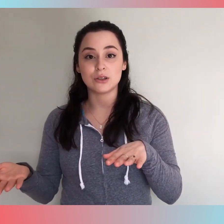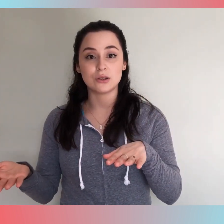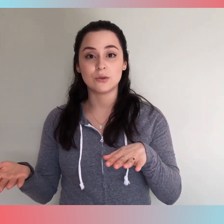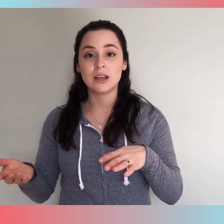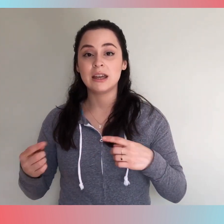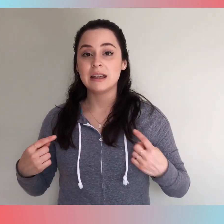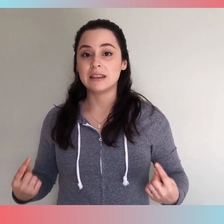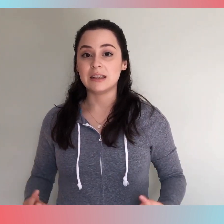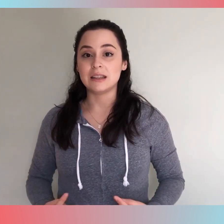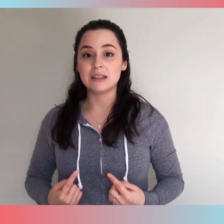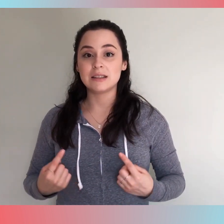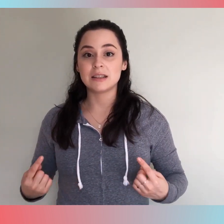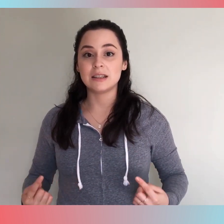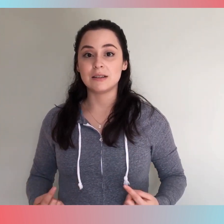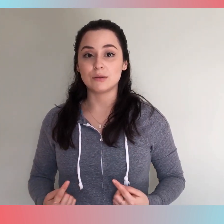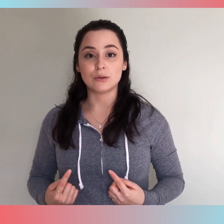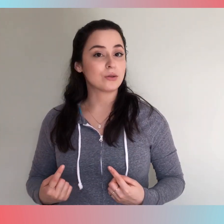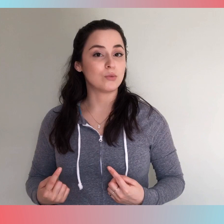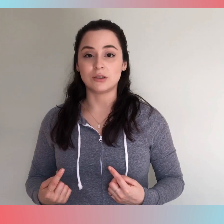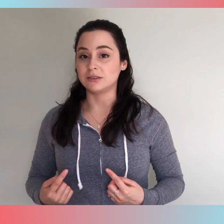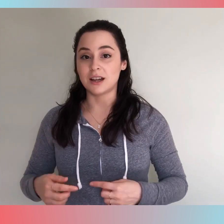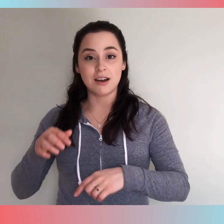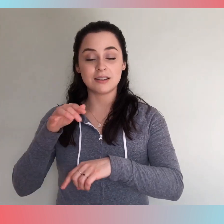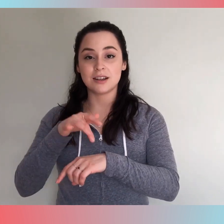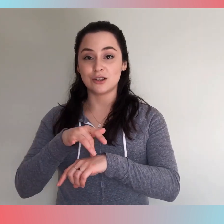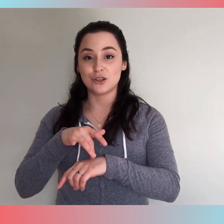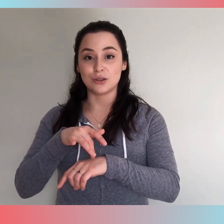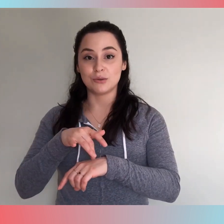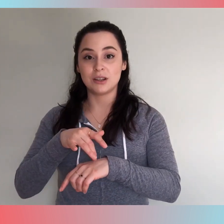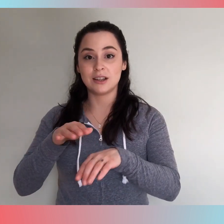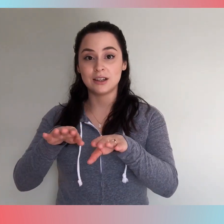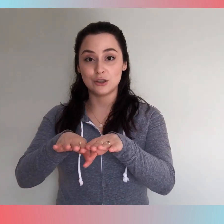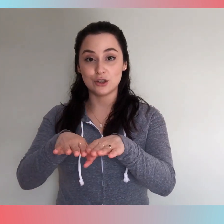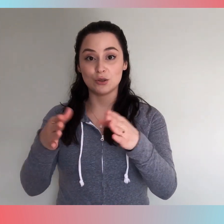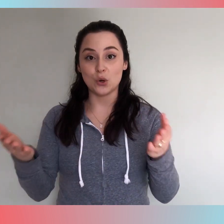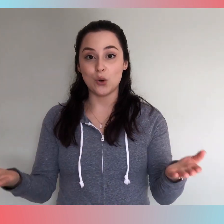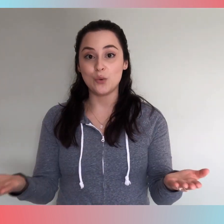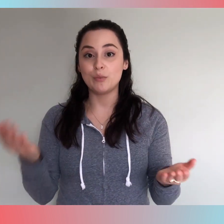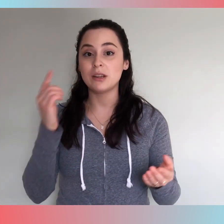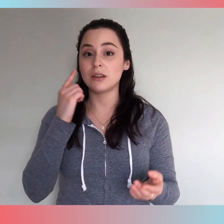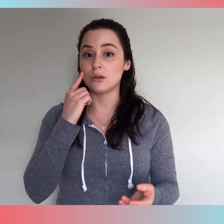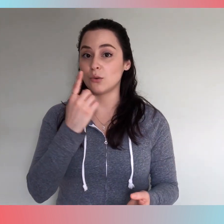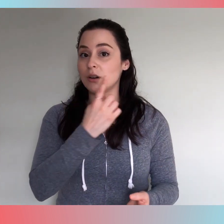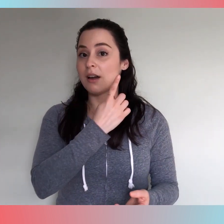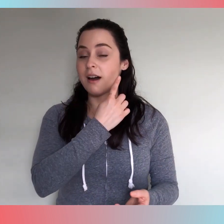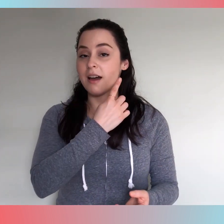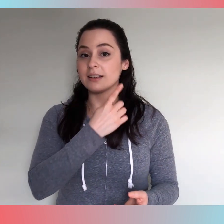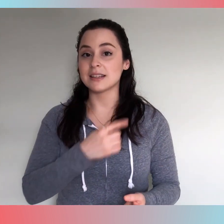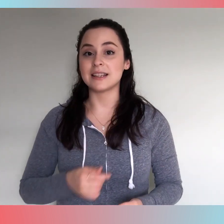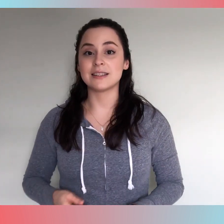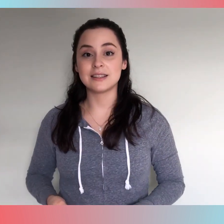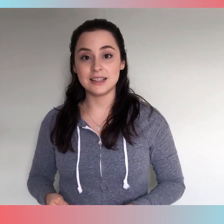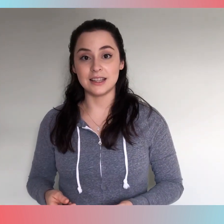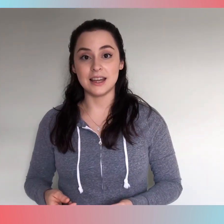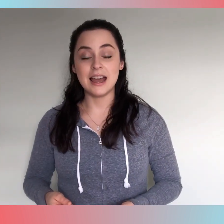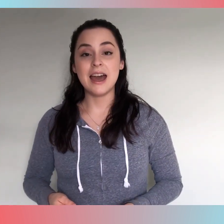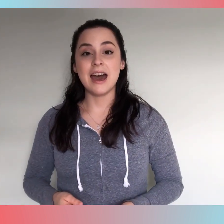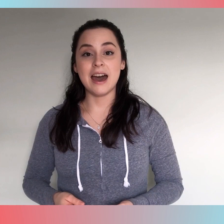you, these evils will not touch you. Just open your eyes and see how